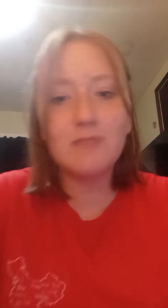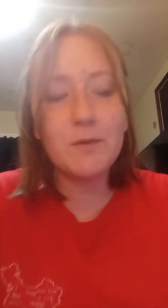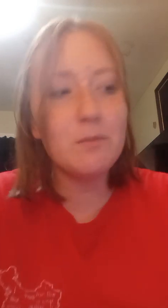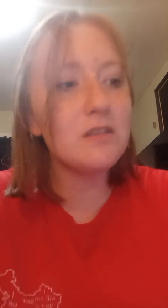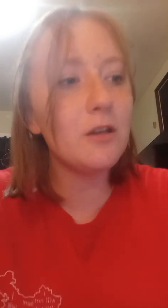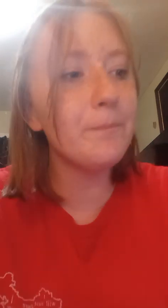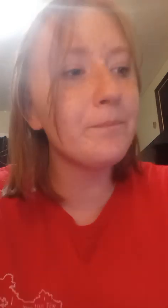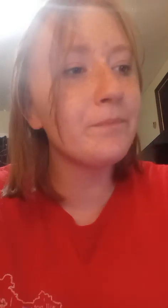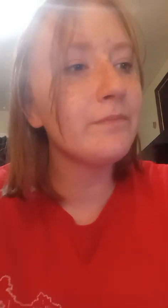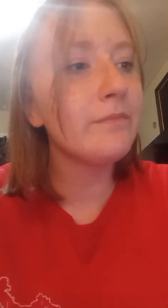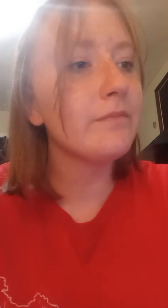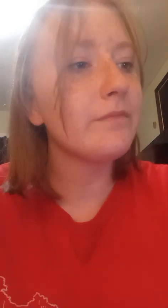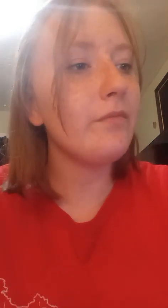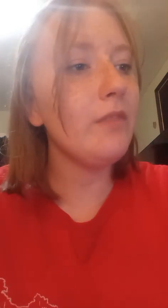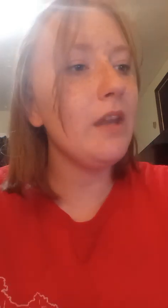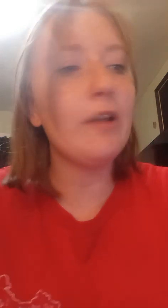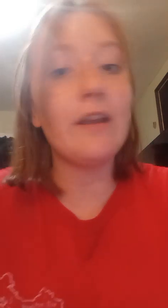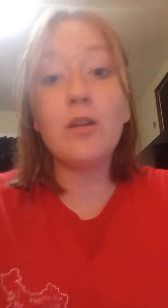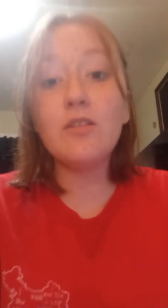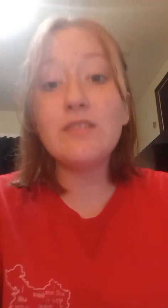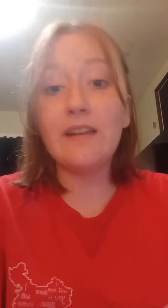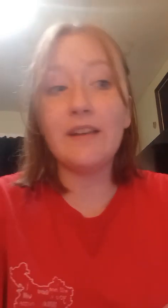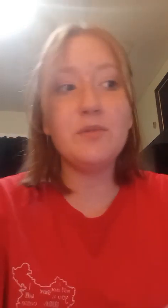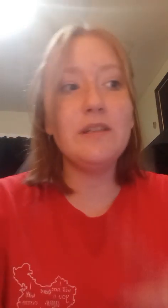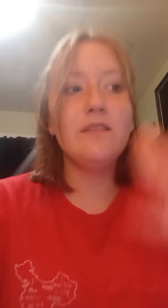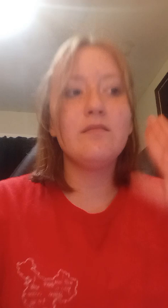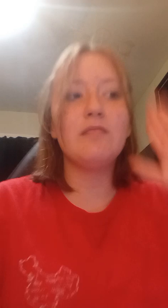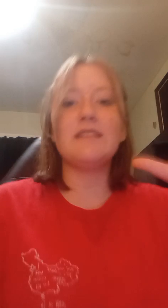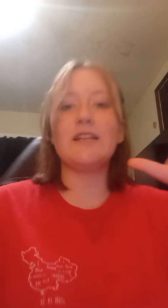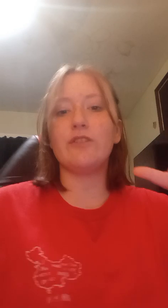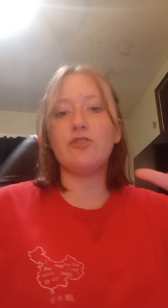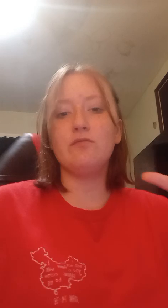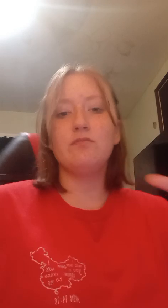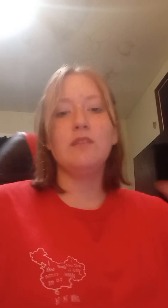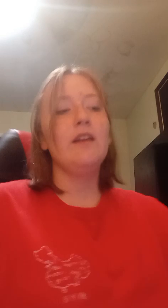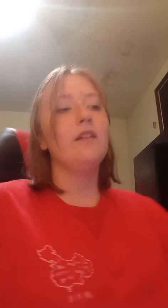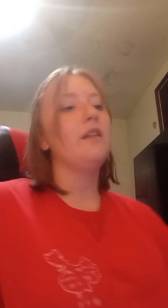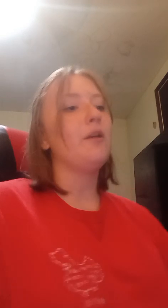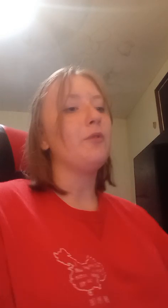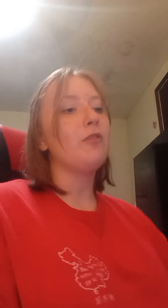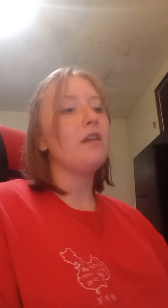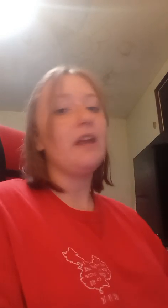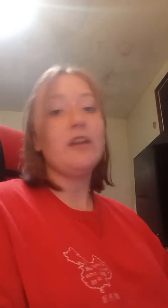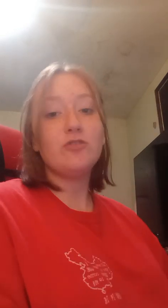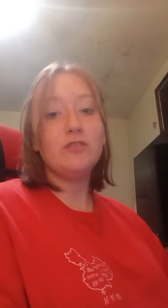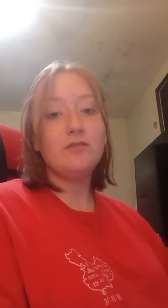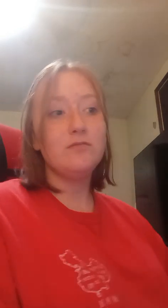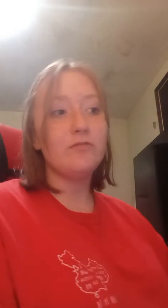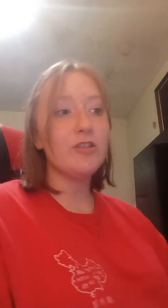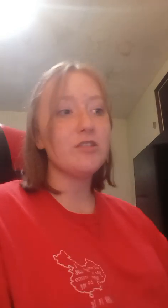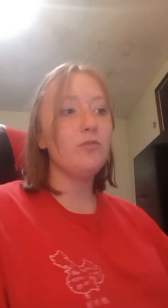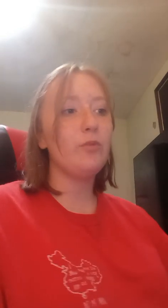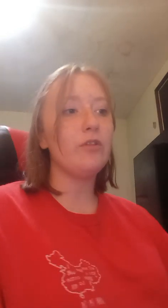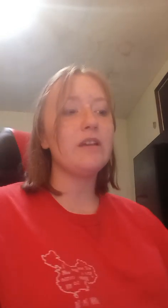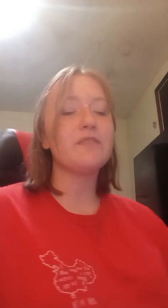ago. Okay, going on to the next one is extroversion. Now, when we think extroversion, we'll think of somebody like a